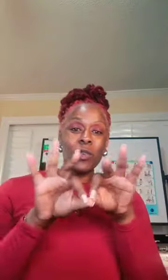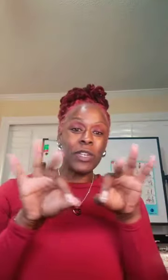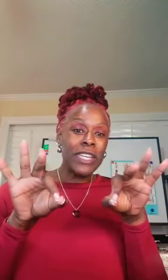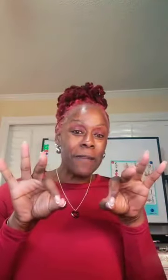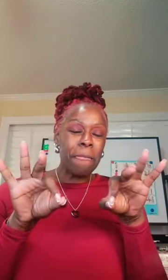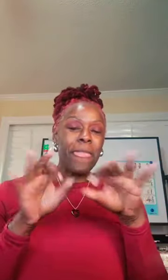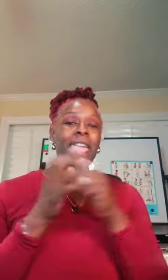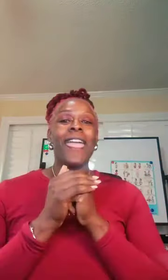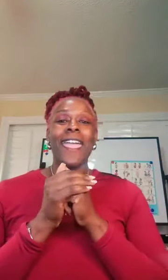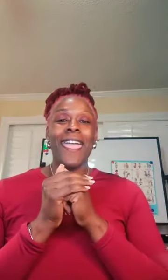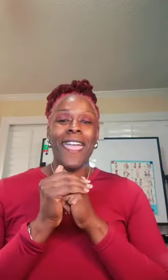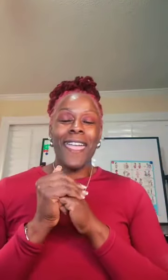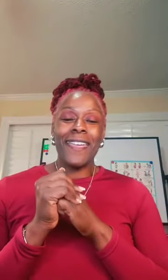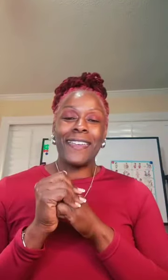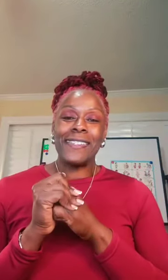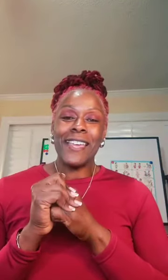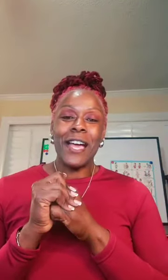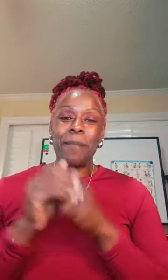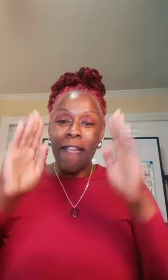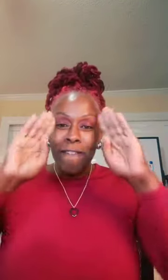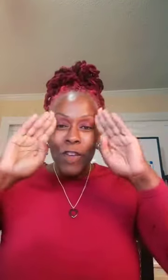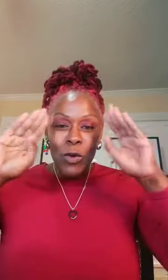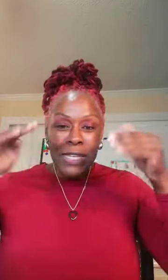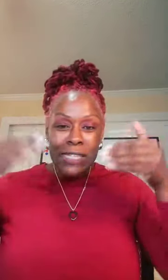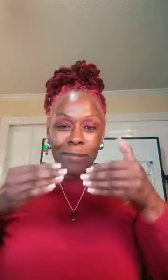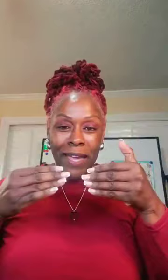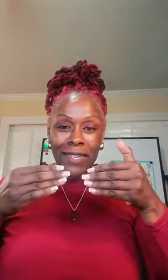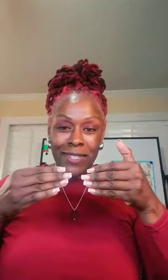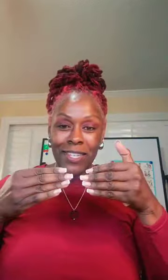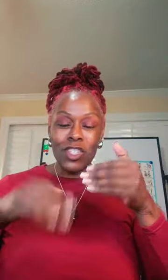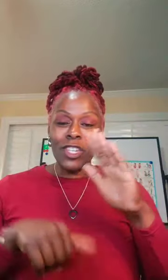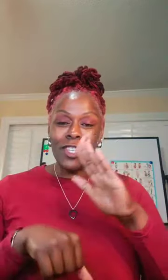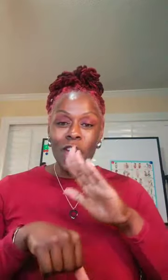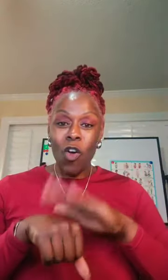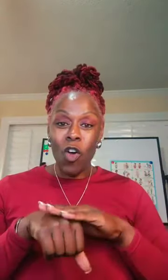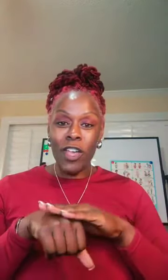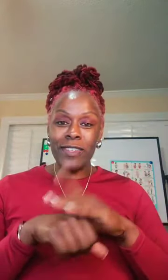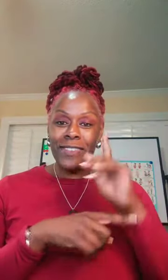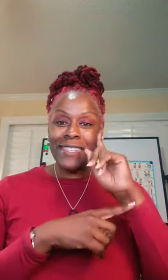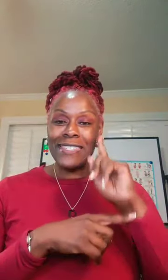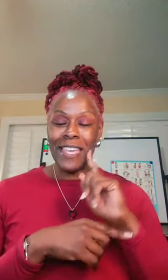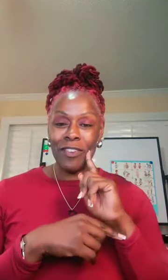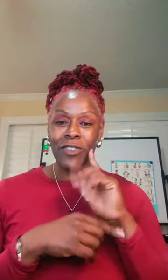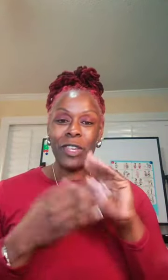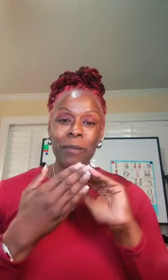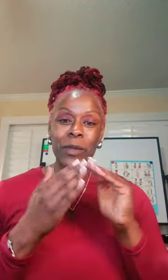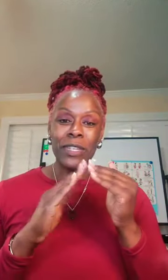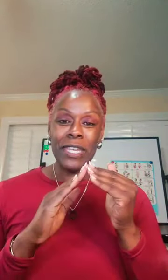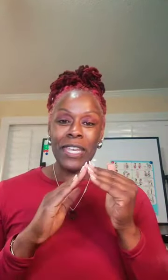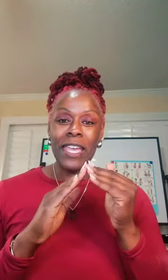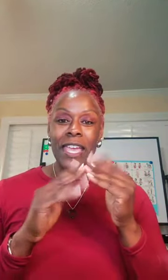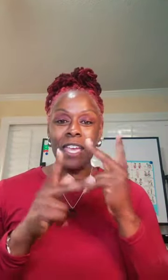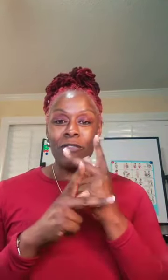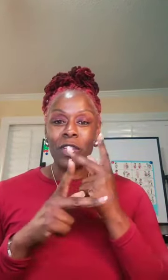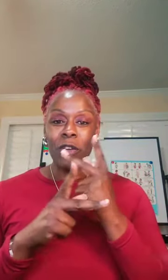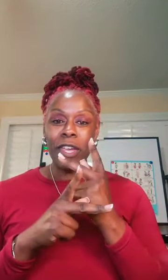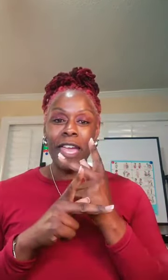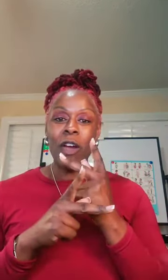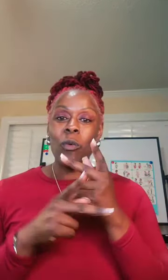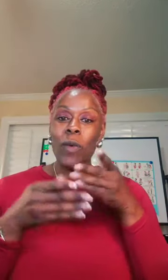degree. And I focused my attention on the deaf community and figuring out ways